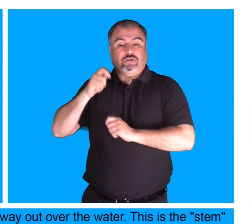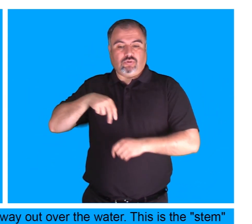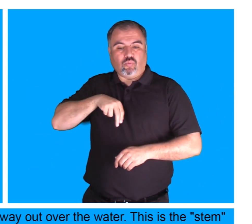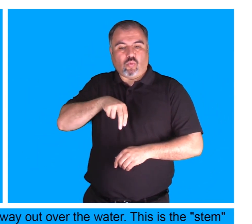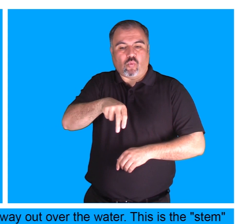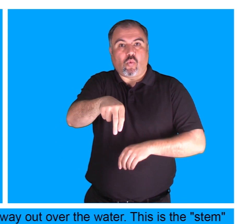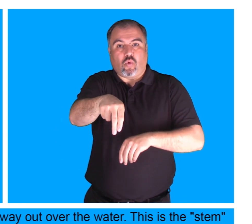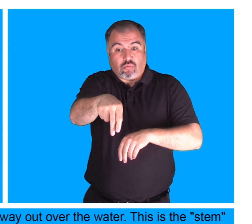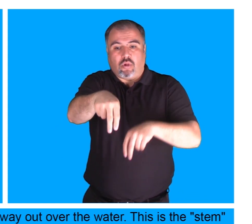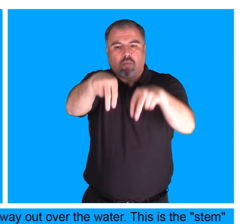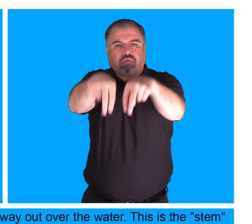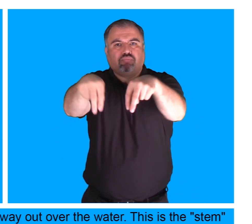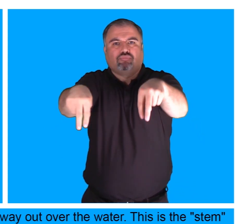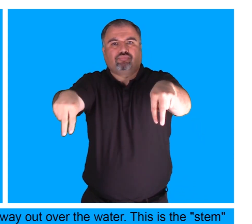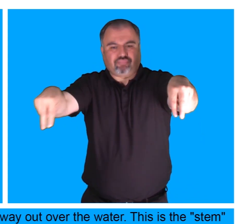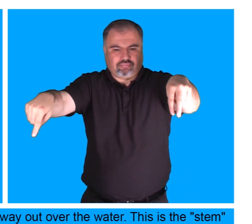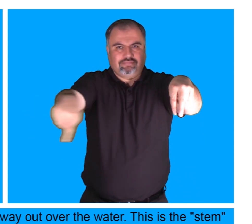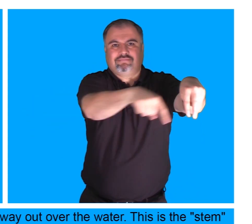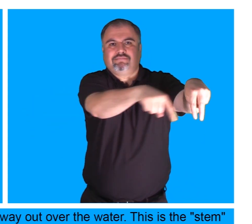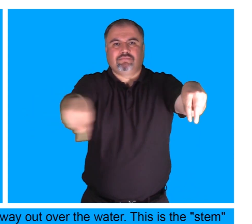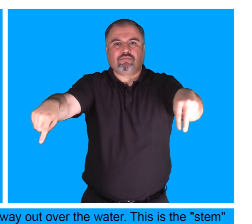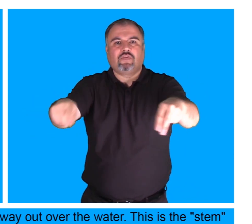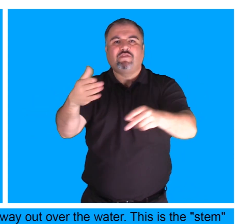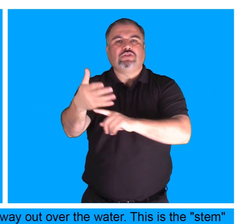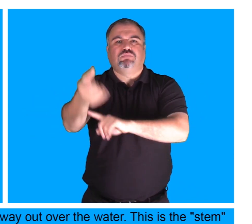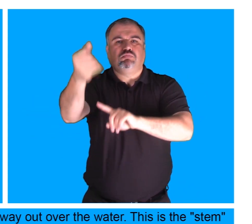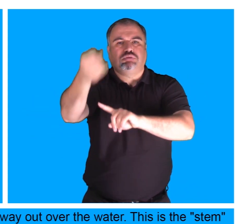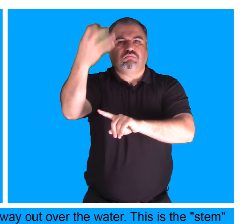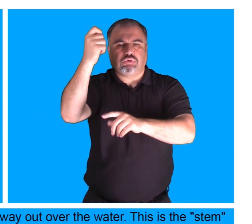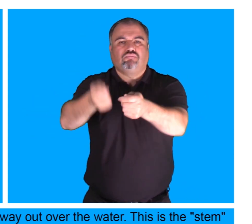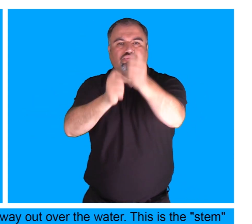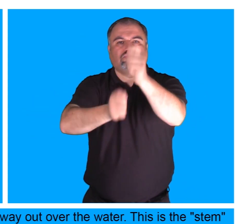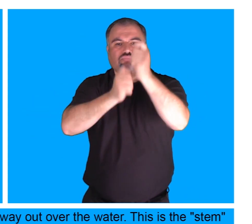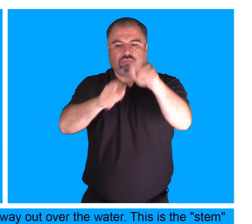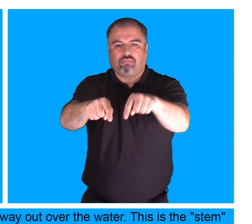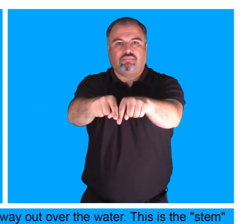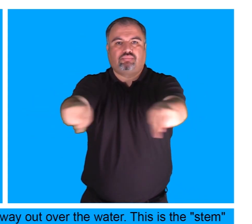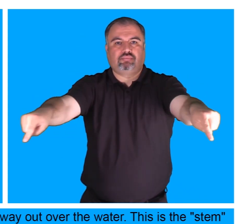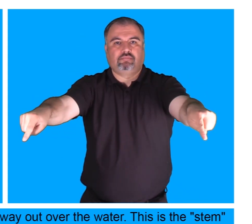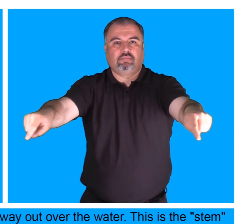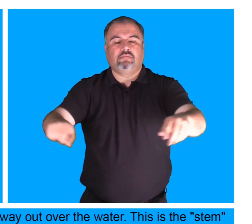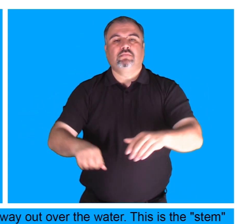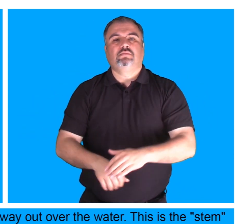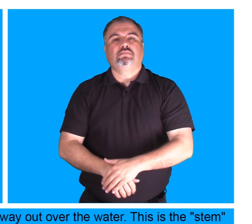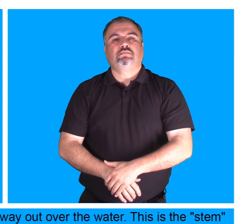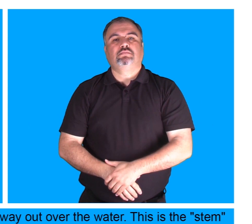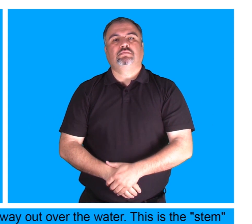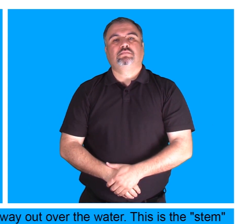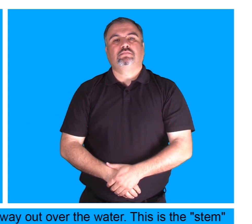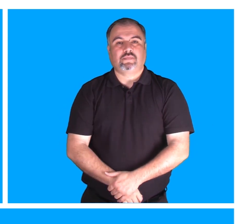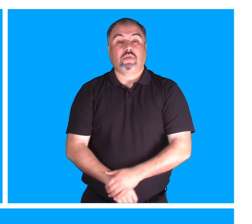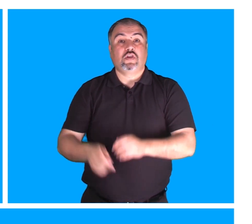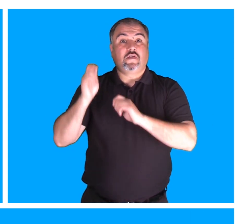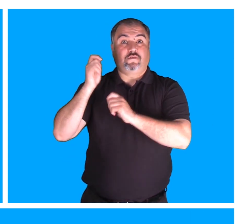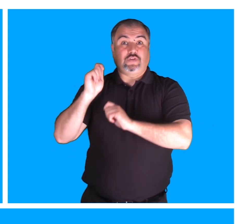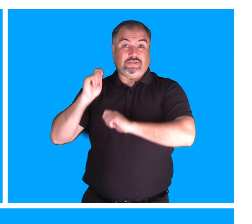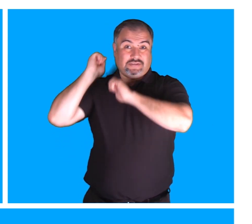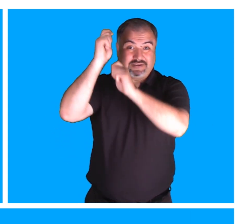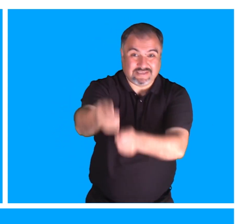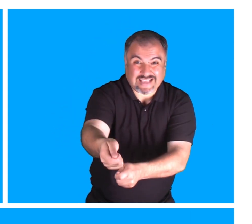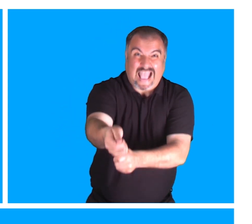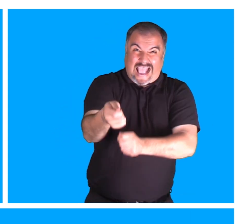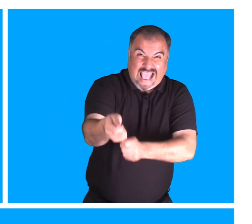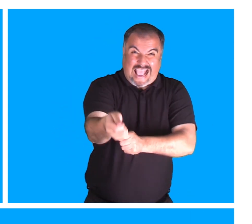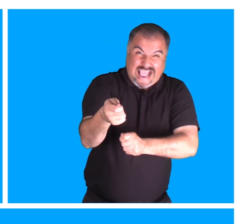can walk right out onto the pier from the shore and fish from pretty much any spot. This is